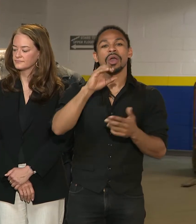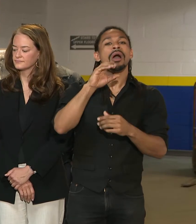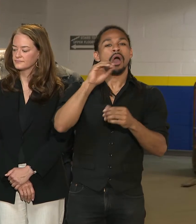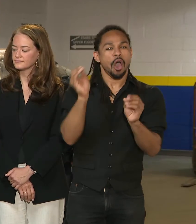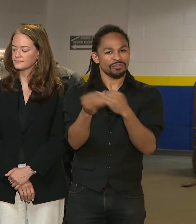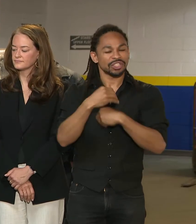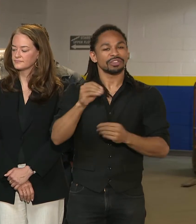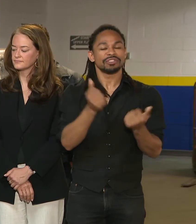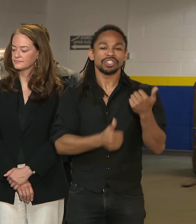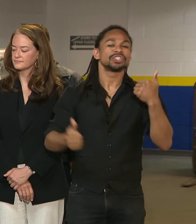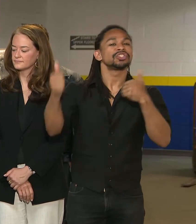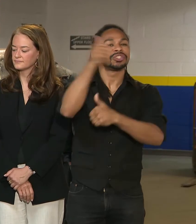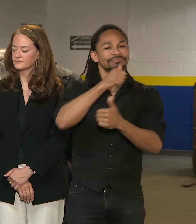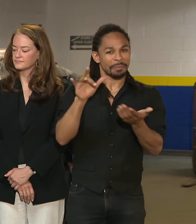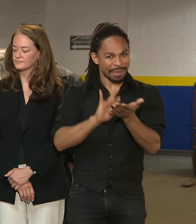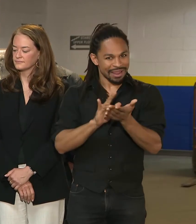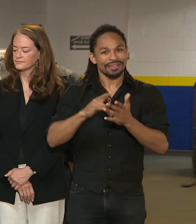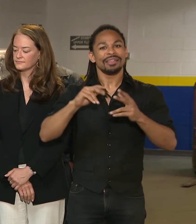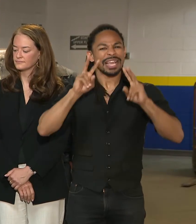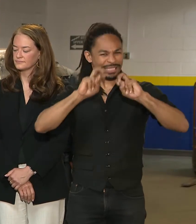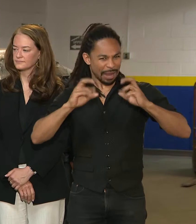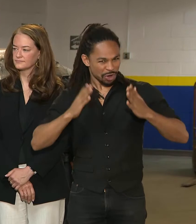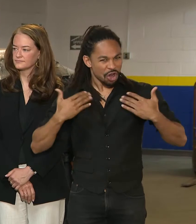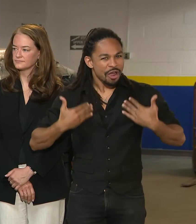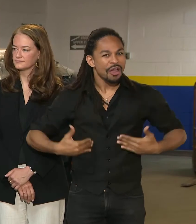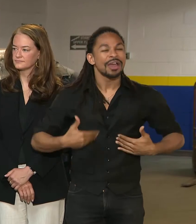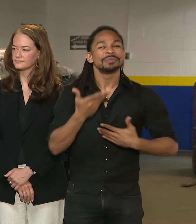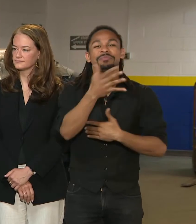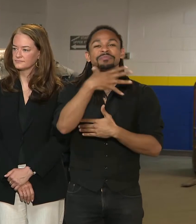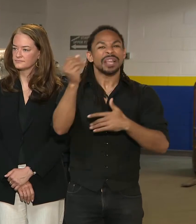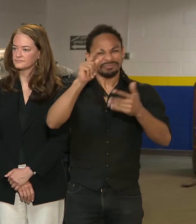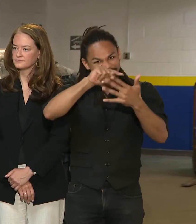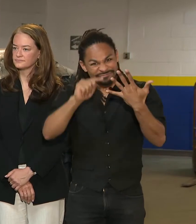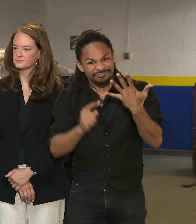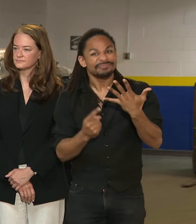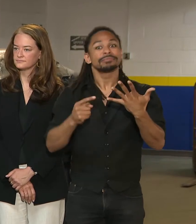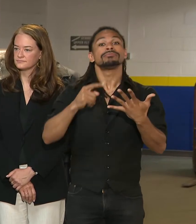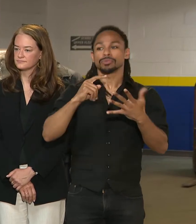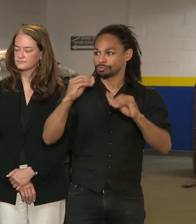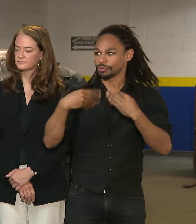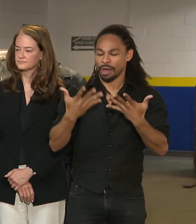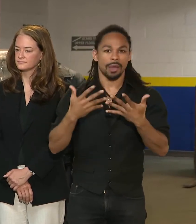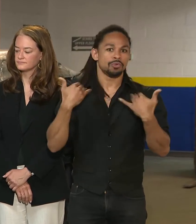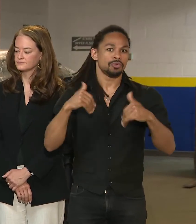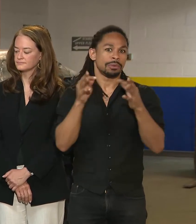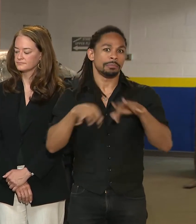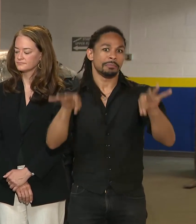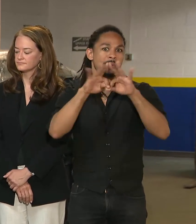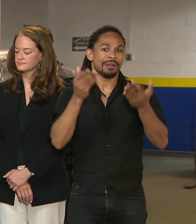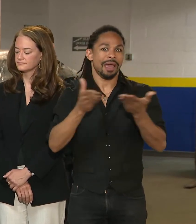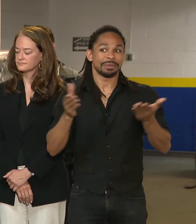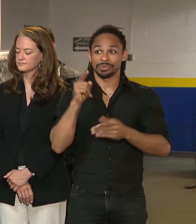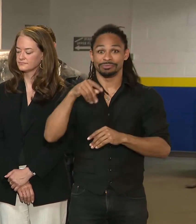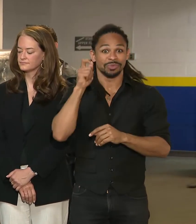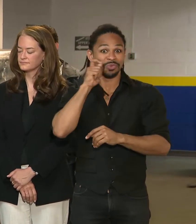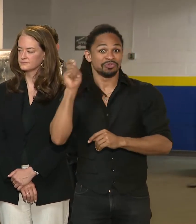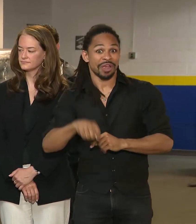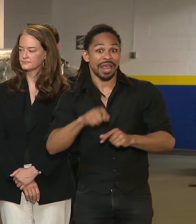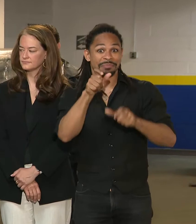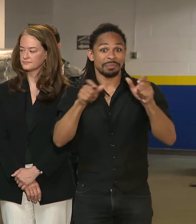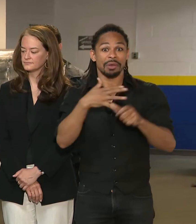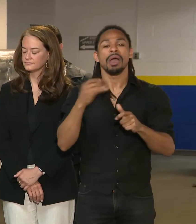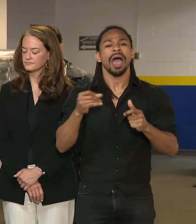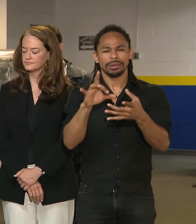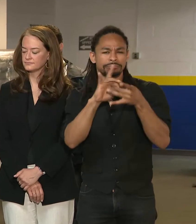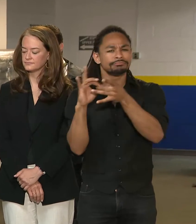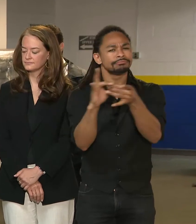Examiner, FDNY, and the Health Department to provide these critically needed items to the people of Ukraine and to help coordinate these humanitarian